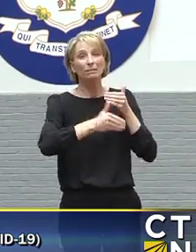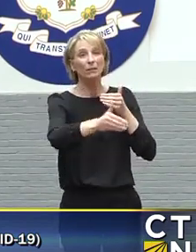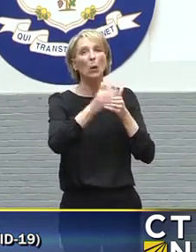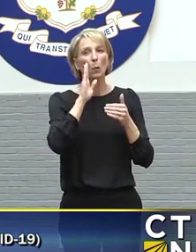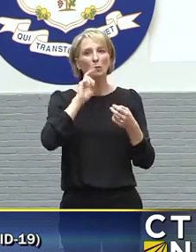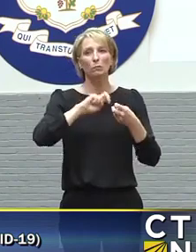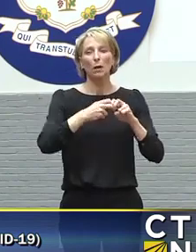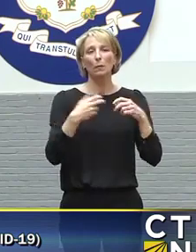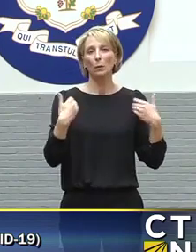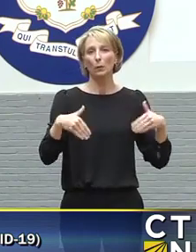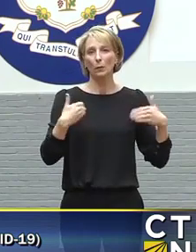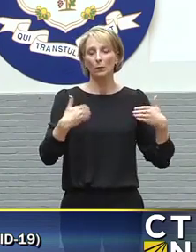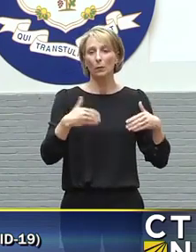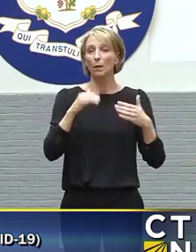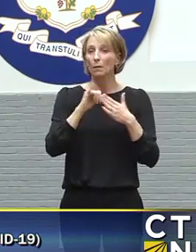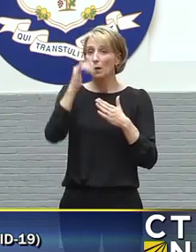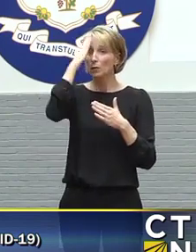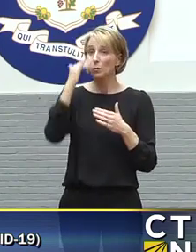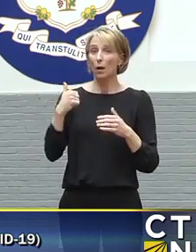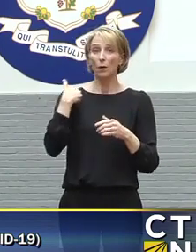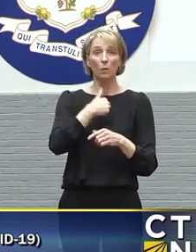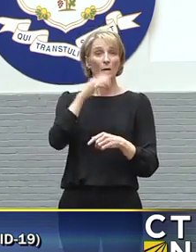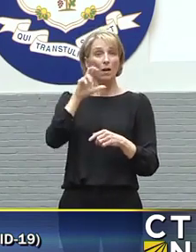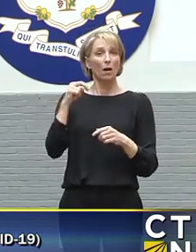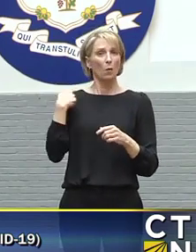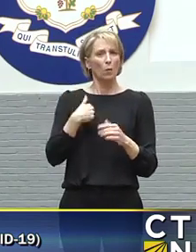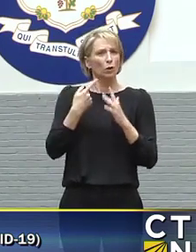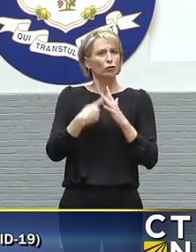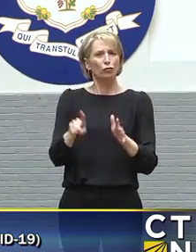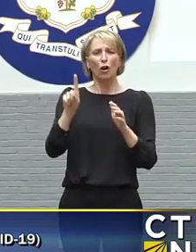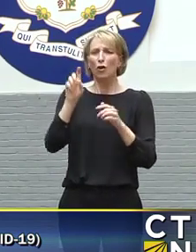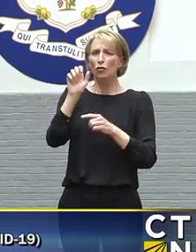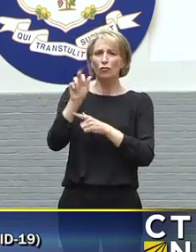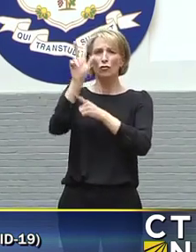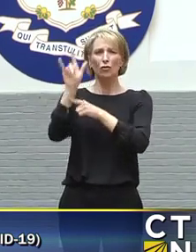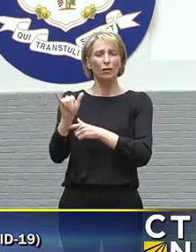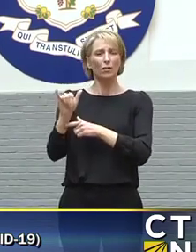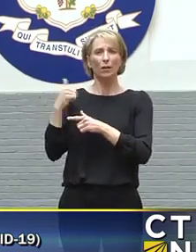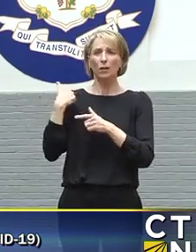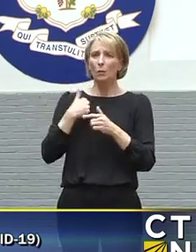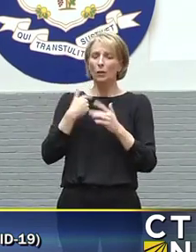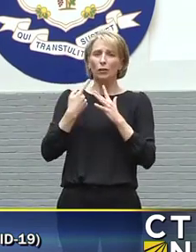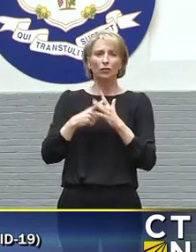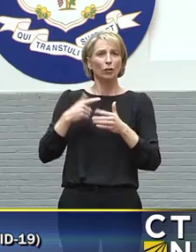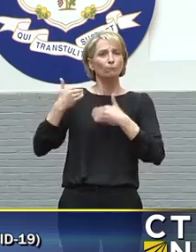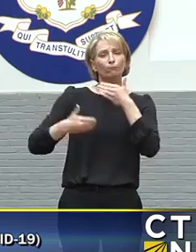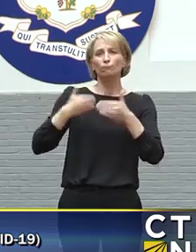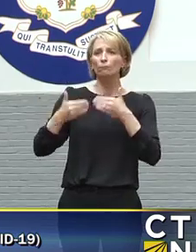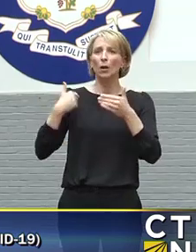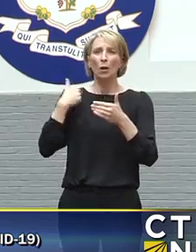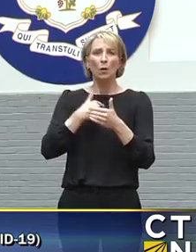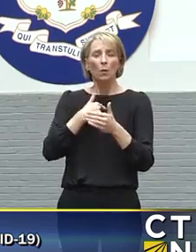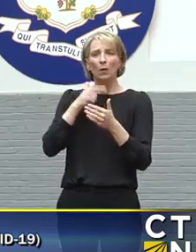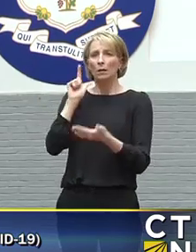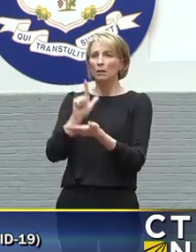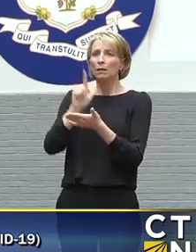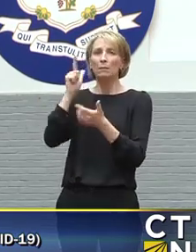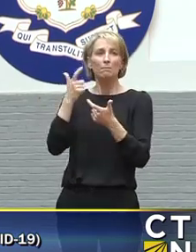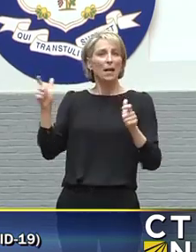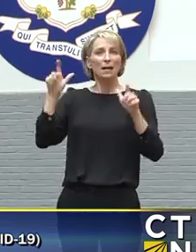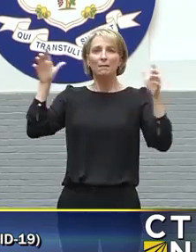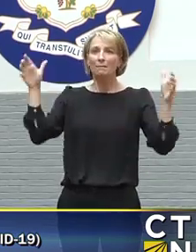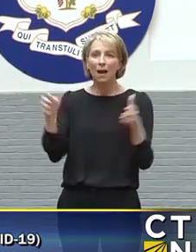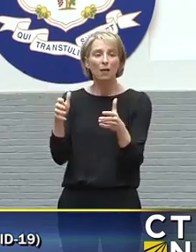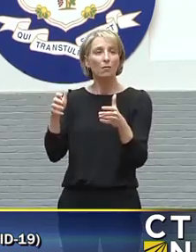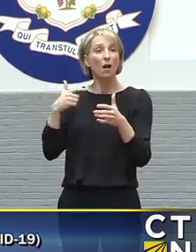that's why Connecticut got going early. We were very early off the draw in terms of limiting big gatherings. When it came to the parades, I got to